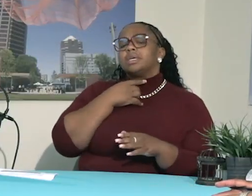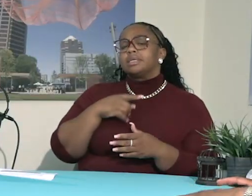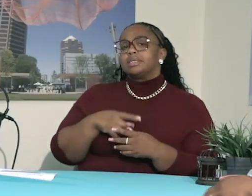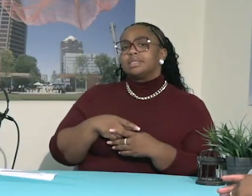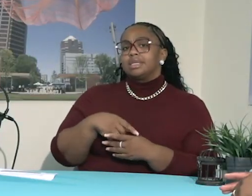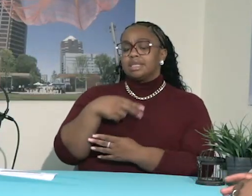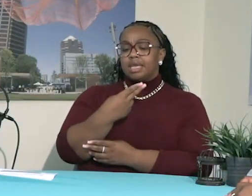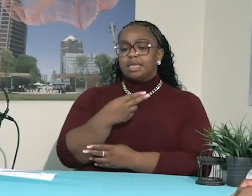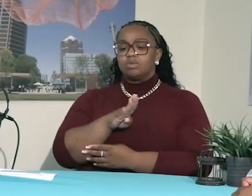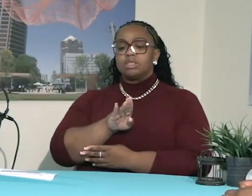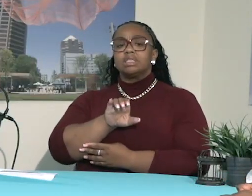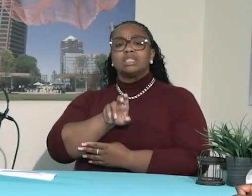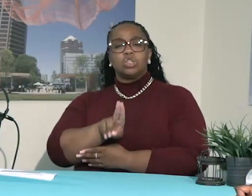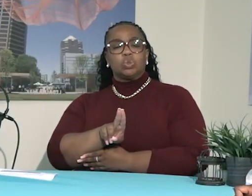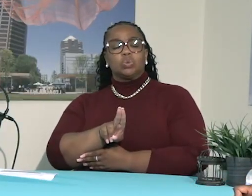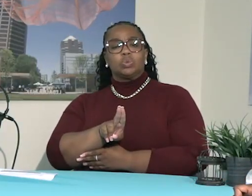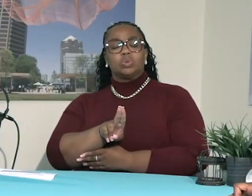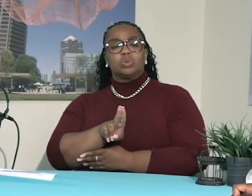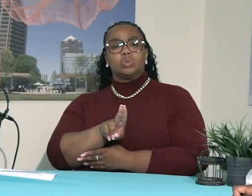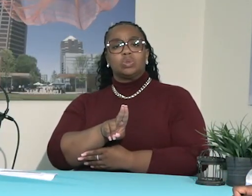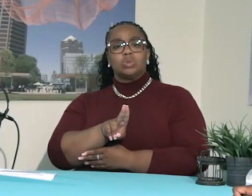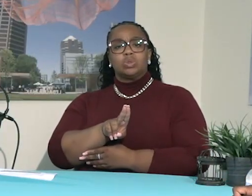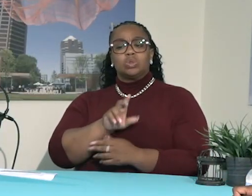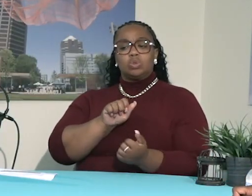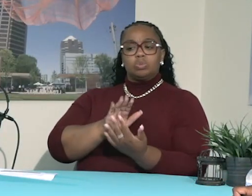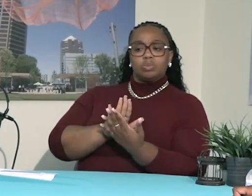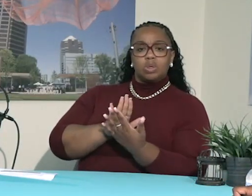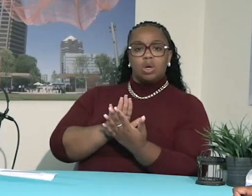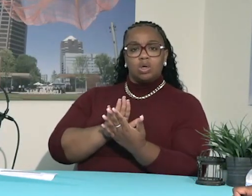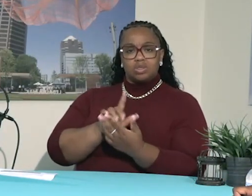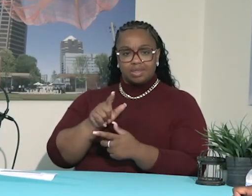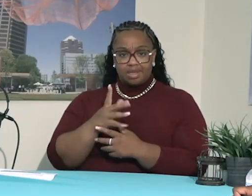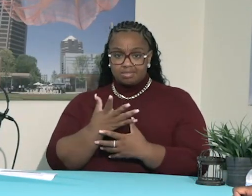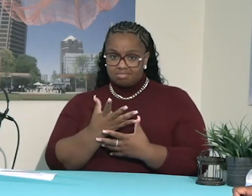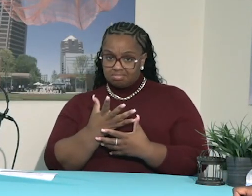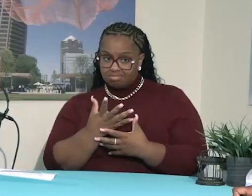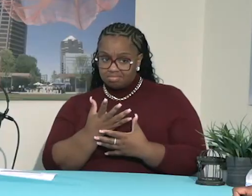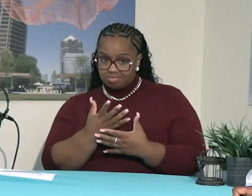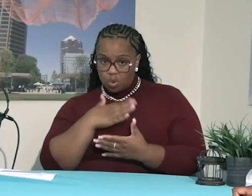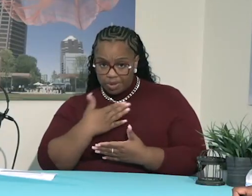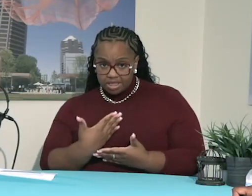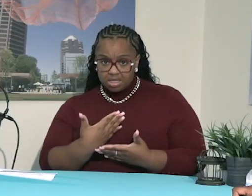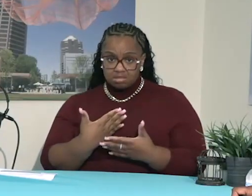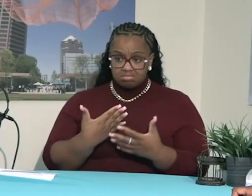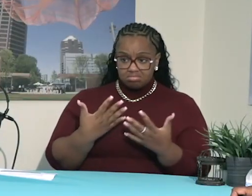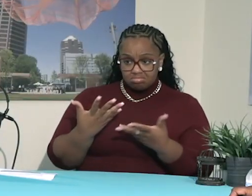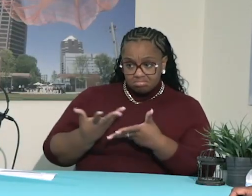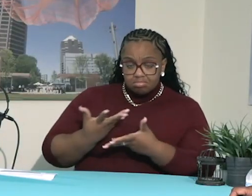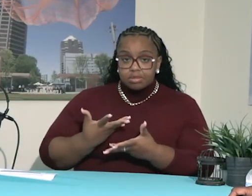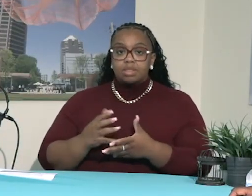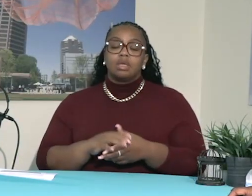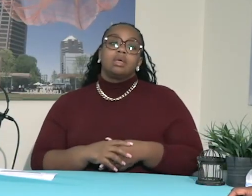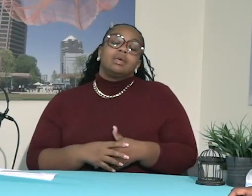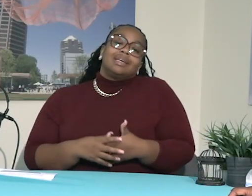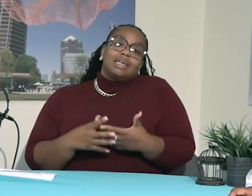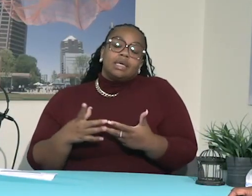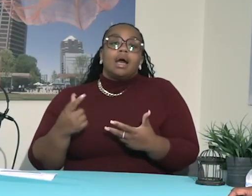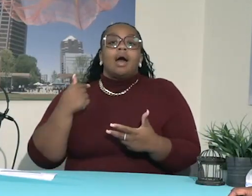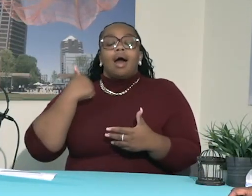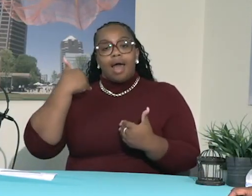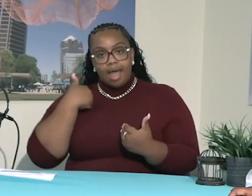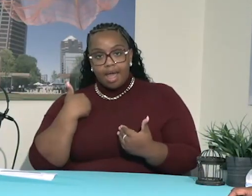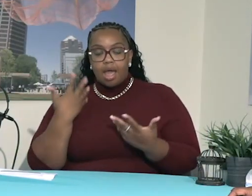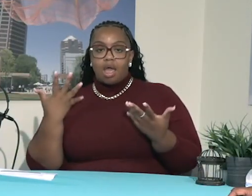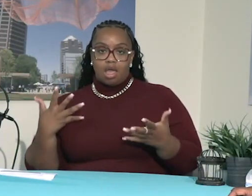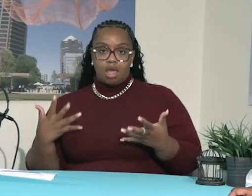they receptive or? They are, but I think there's a lot of red tape. So we've talked to North Carolina A&T. I have